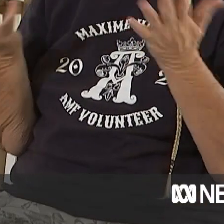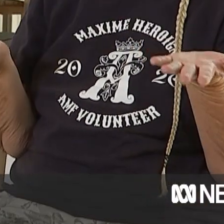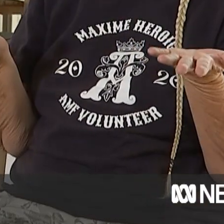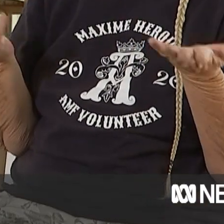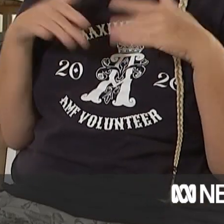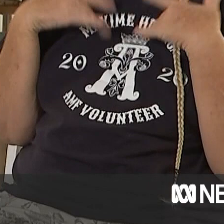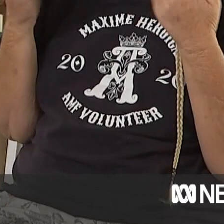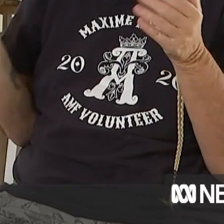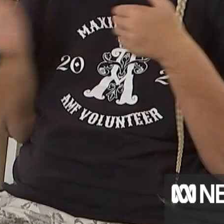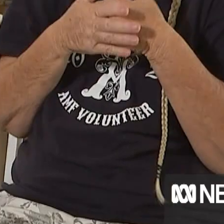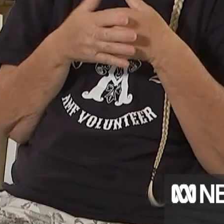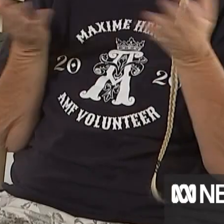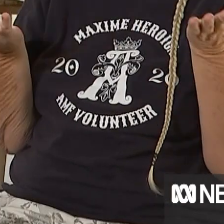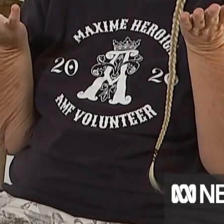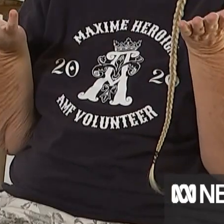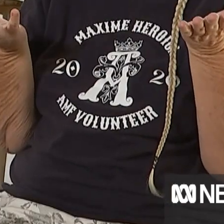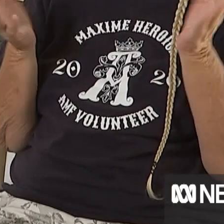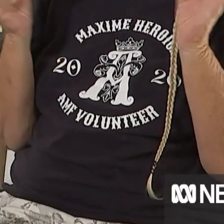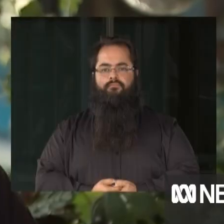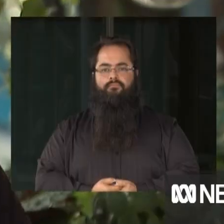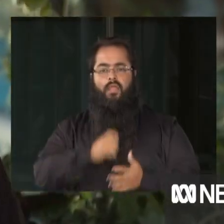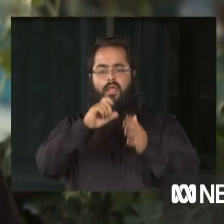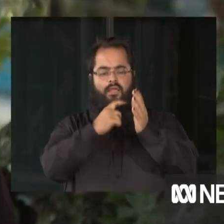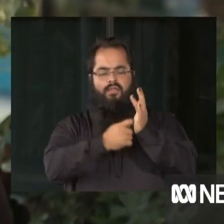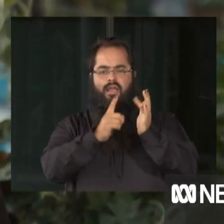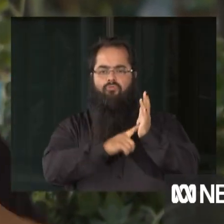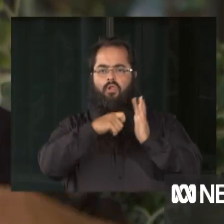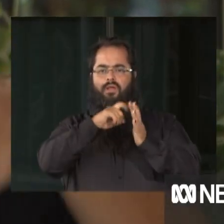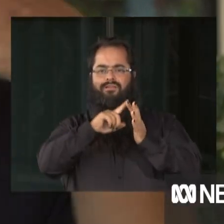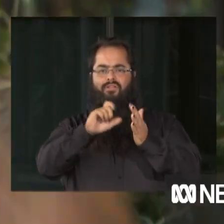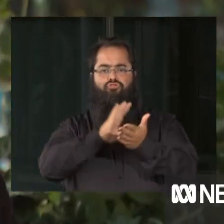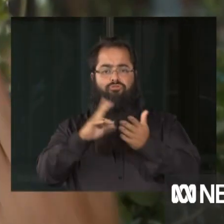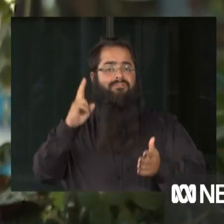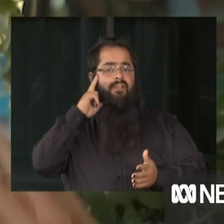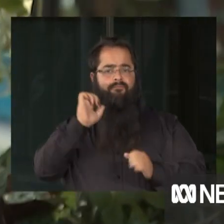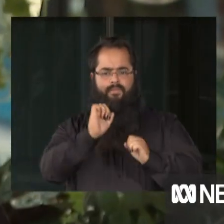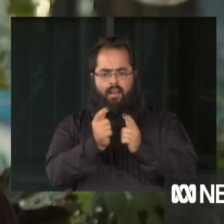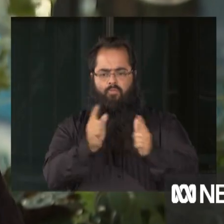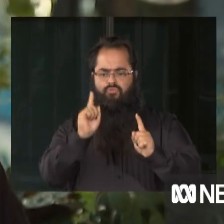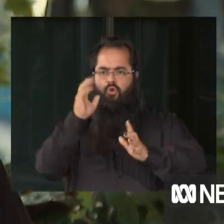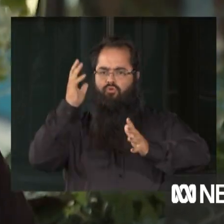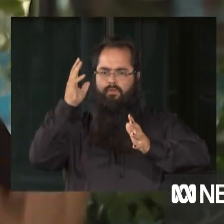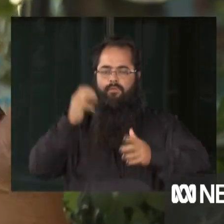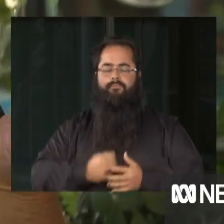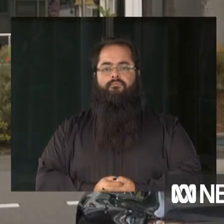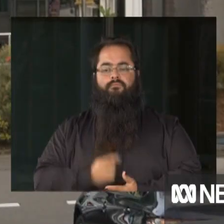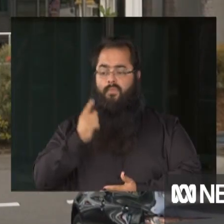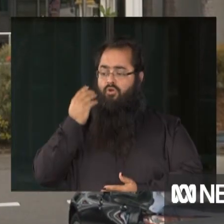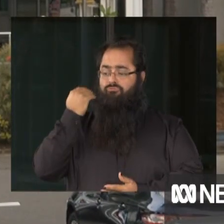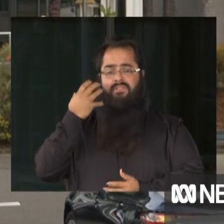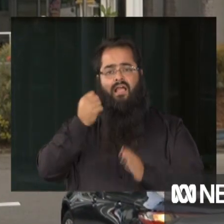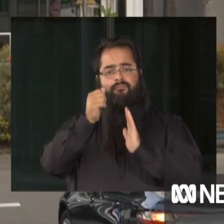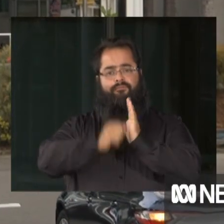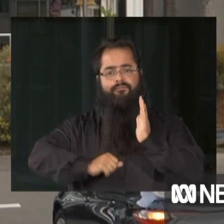world. You know, there's no communication. I feel like trapped. Carol Keech is deaf. Her language is Auslan.